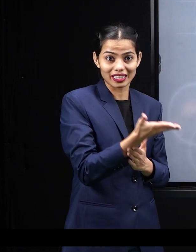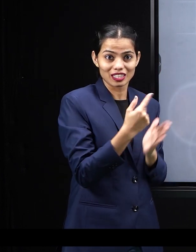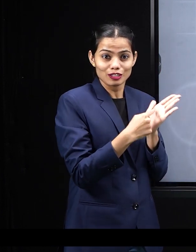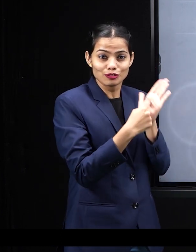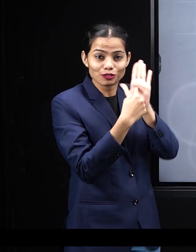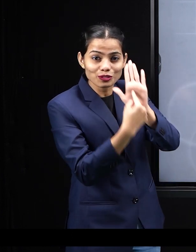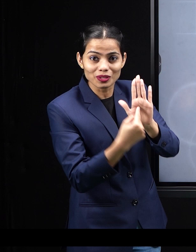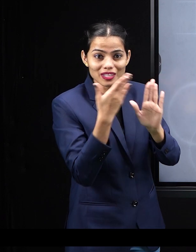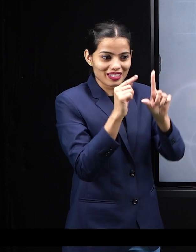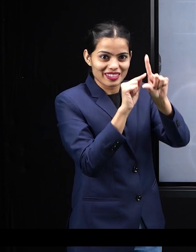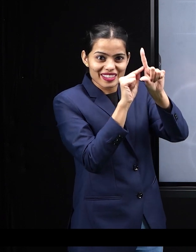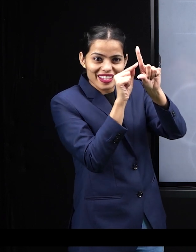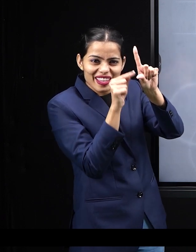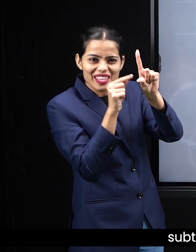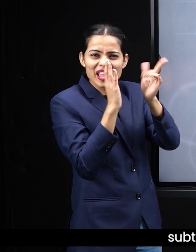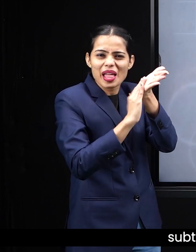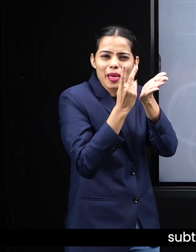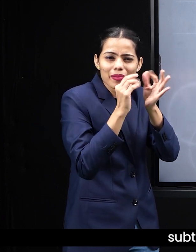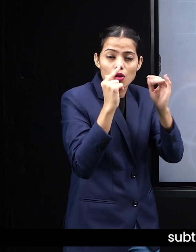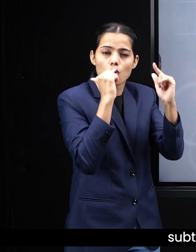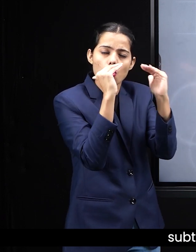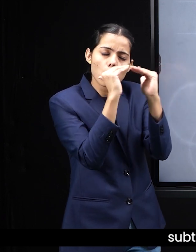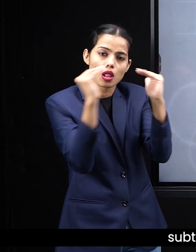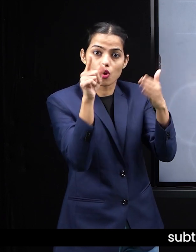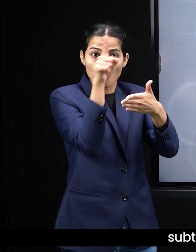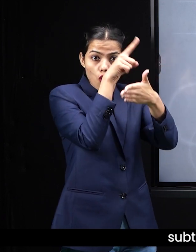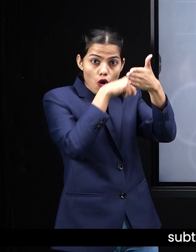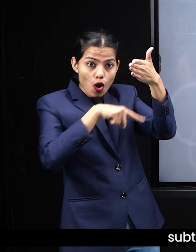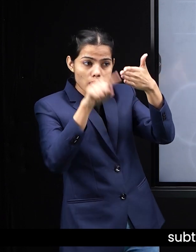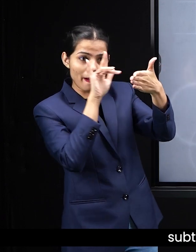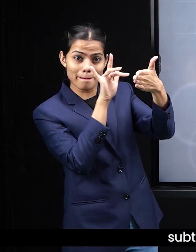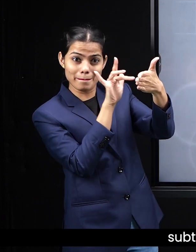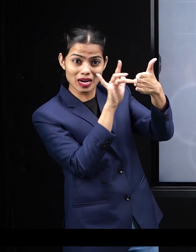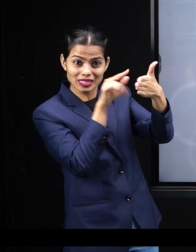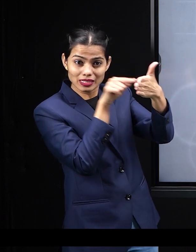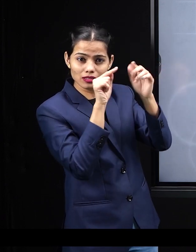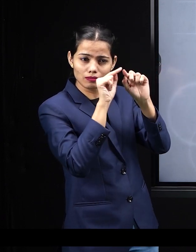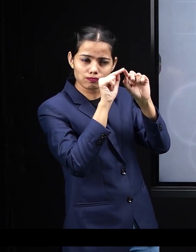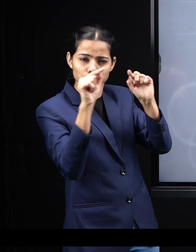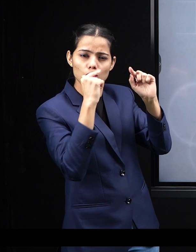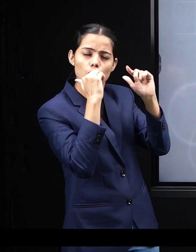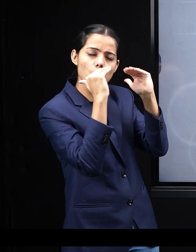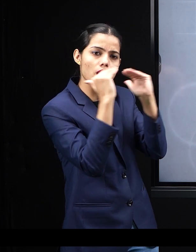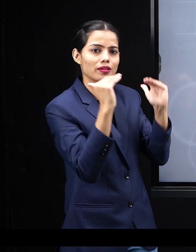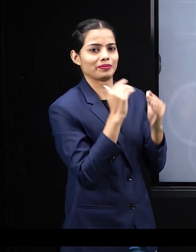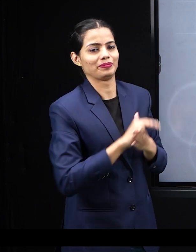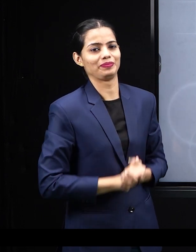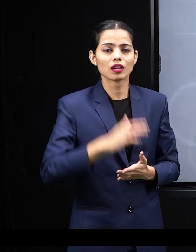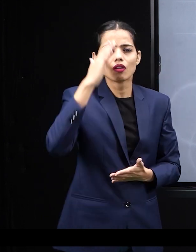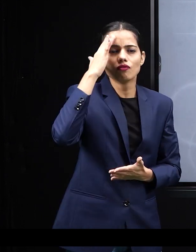This shows that the angles subtended by equal chords to the center are also equal.